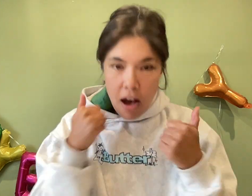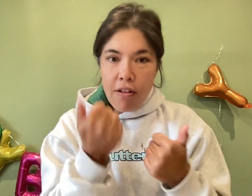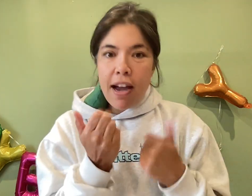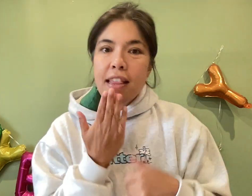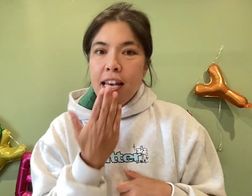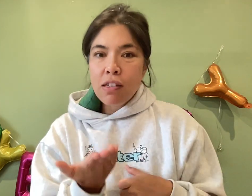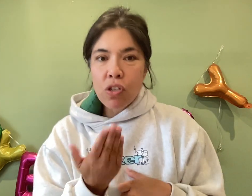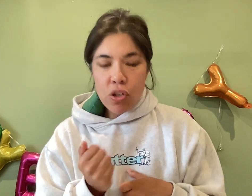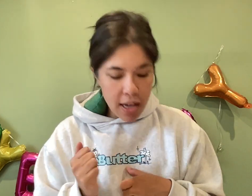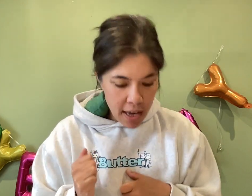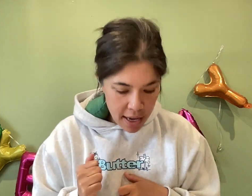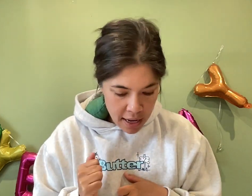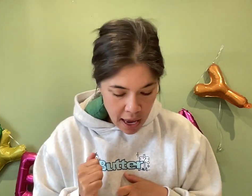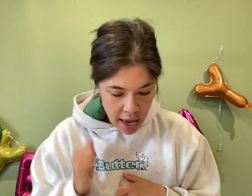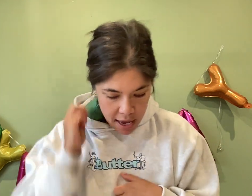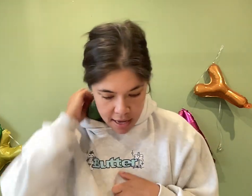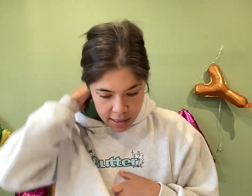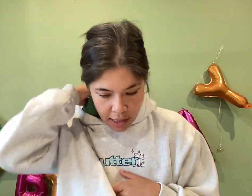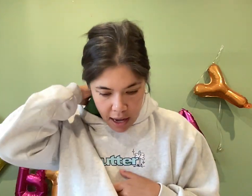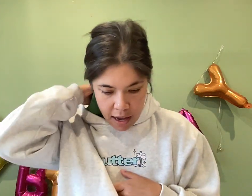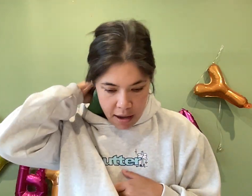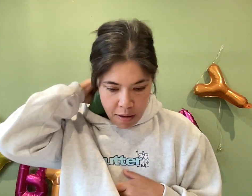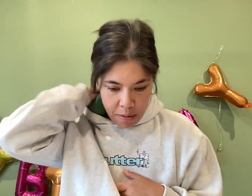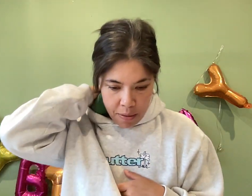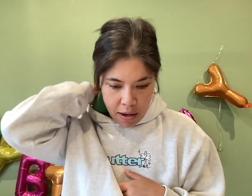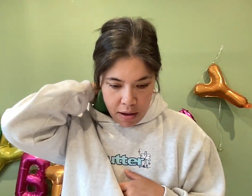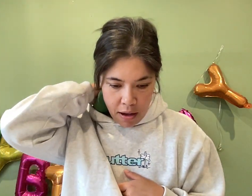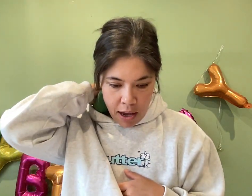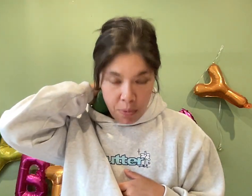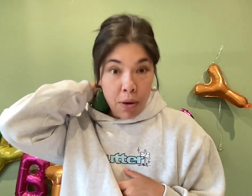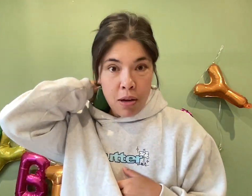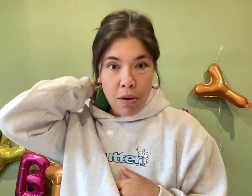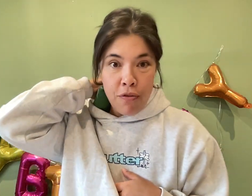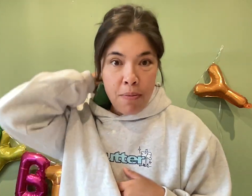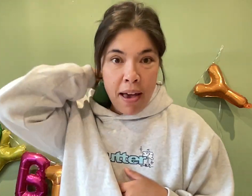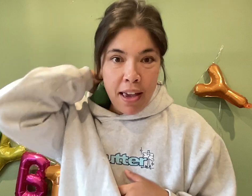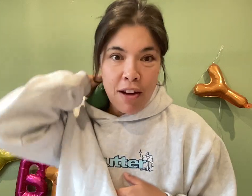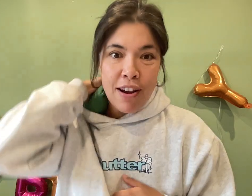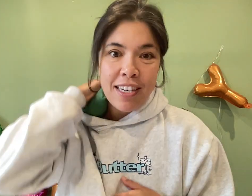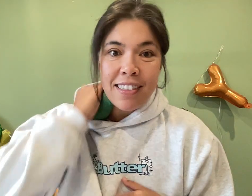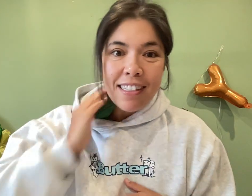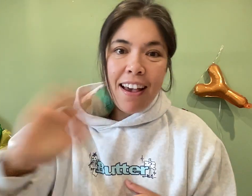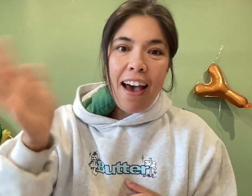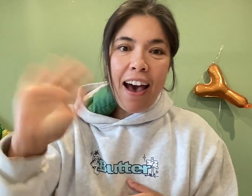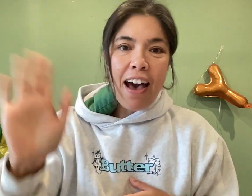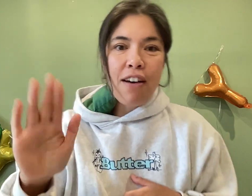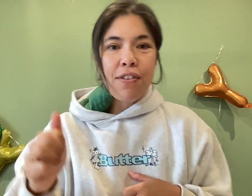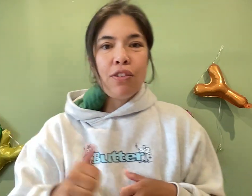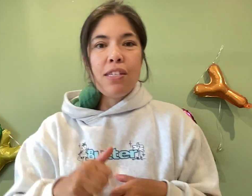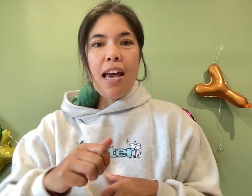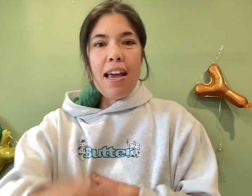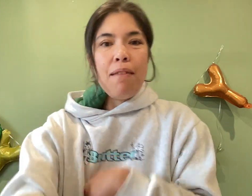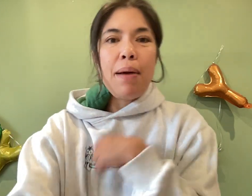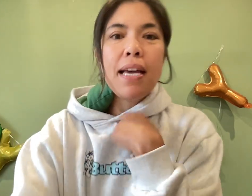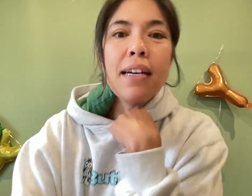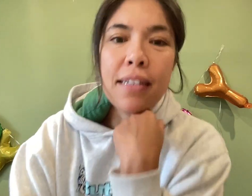All right, thanks for tuning in, and I welcome your feedback and corrections. Have a good day. Bye.